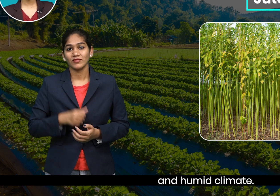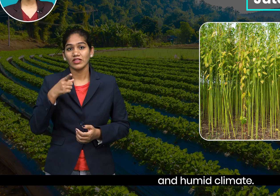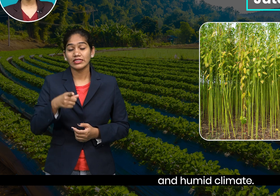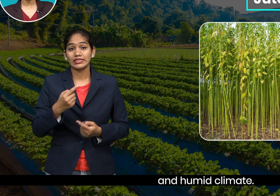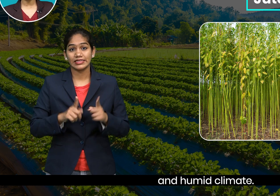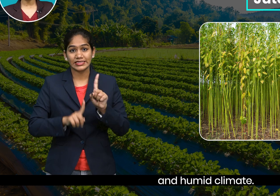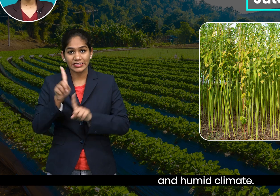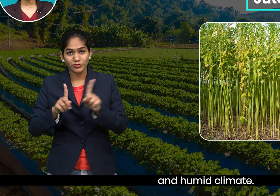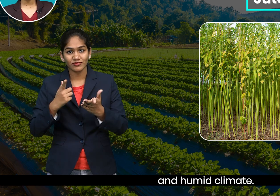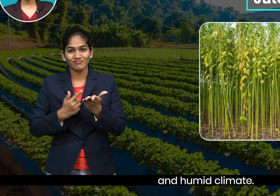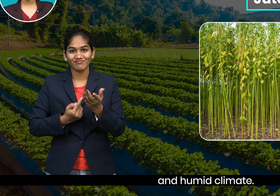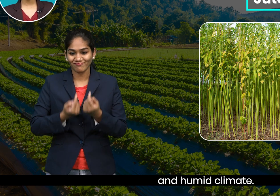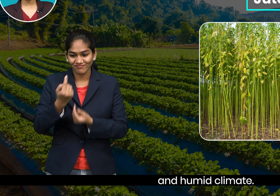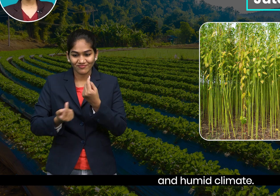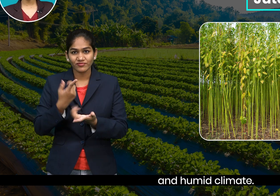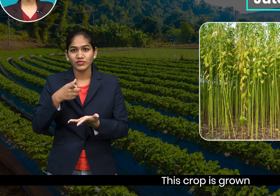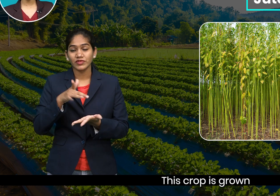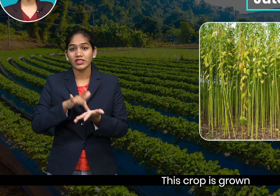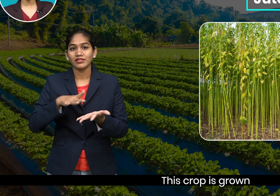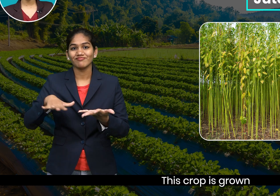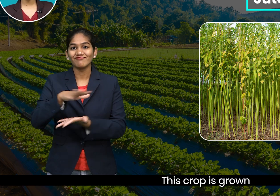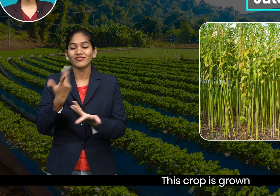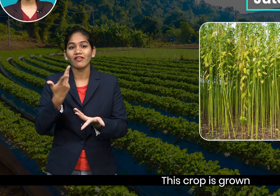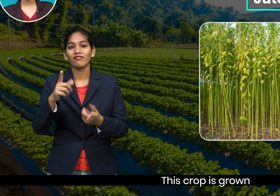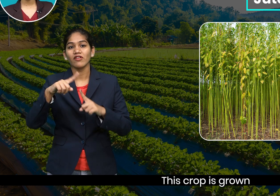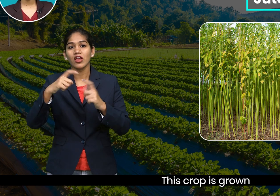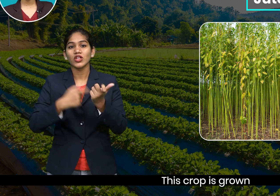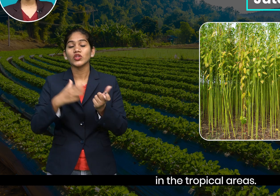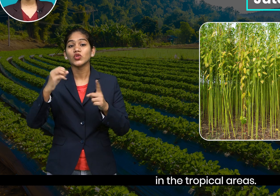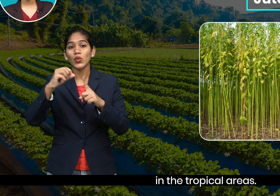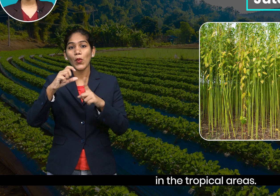This crop is grown in the tropical areas.